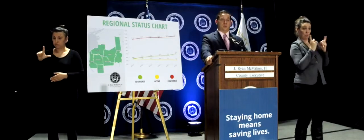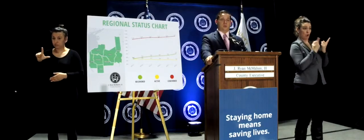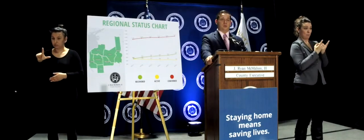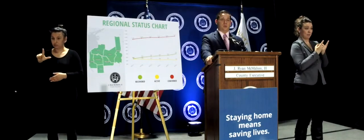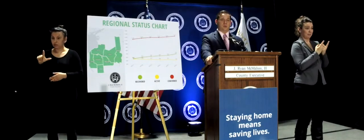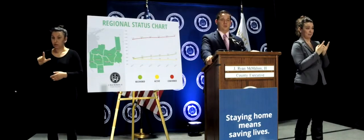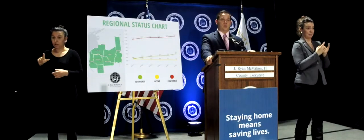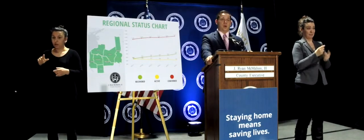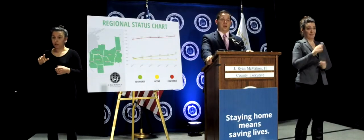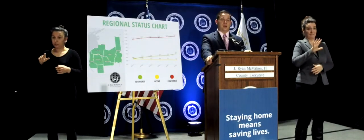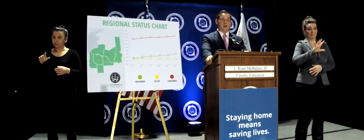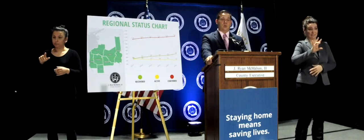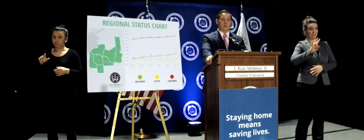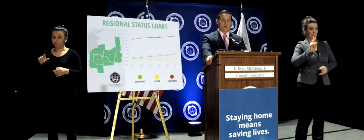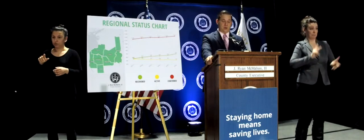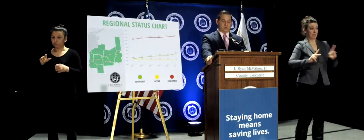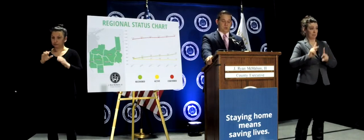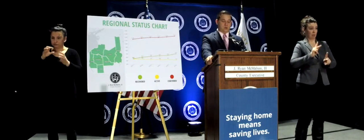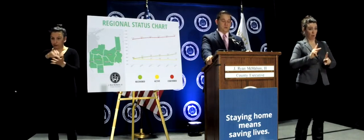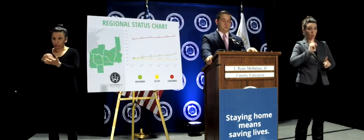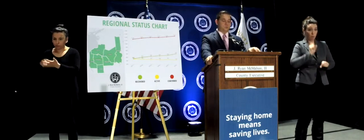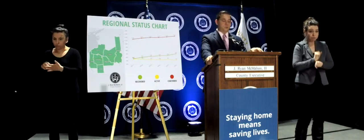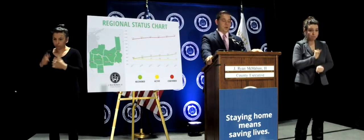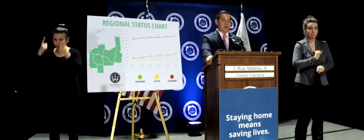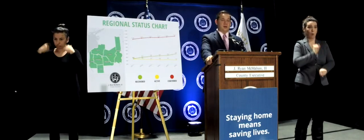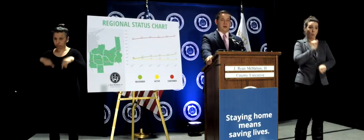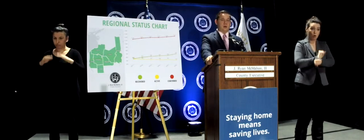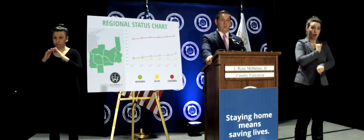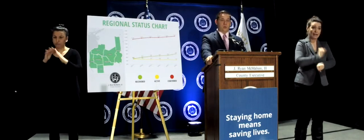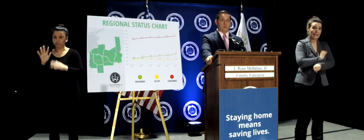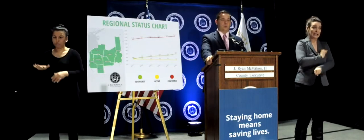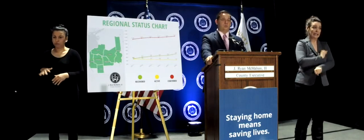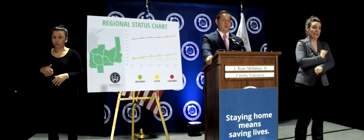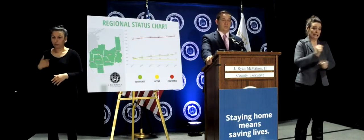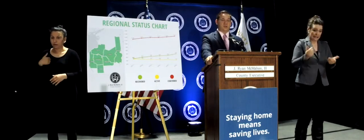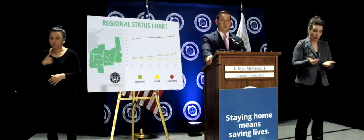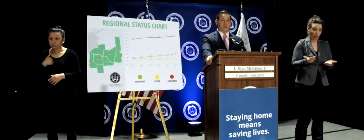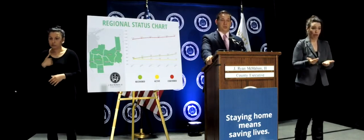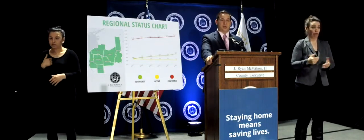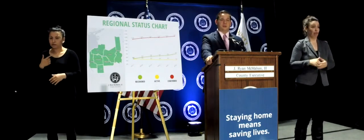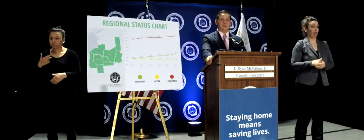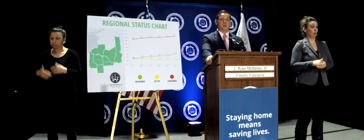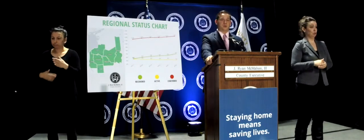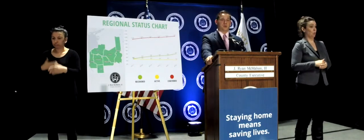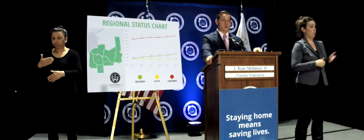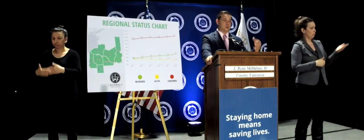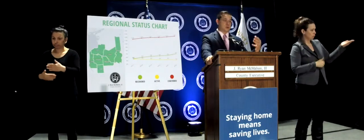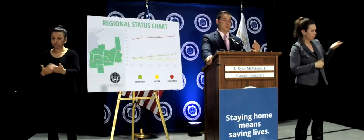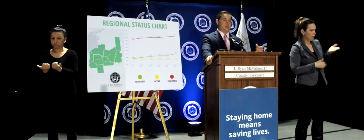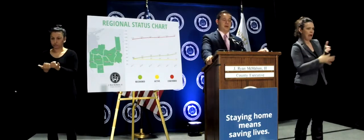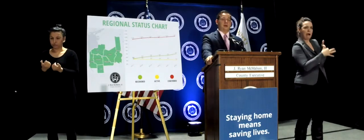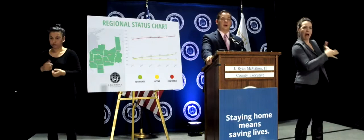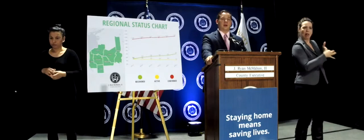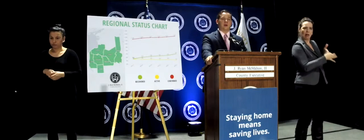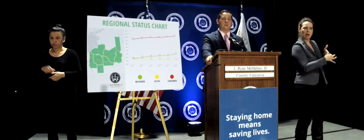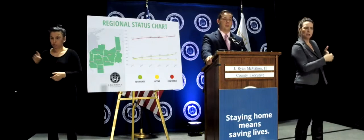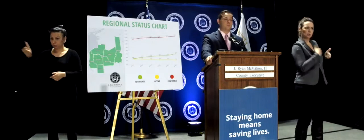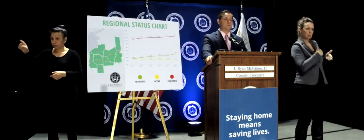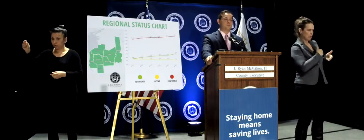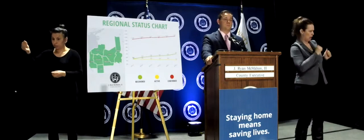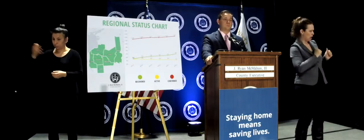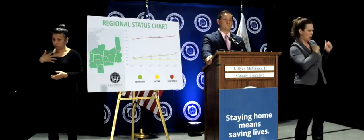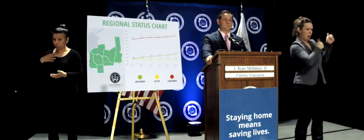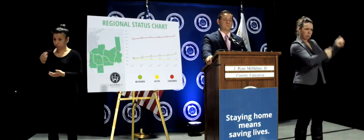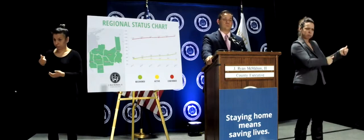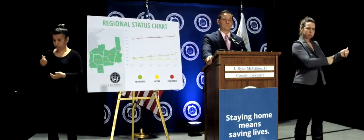always going to be doing this in the way where we get results. And we would very much appreciate some of those resources coming back into our county. And a